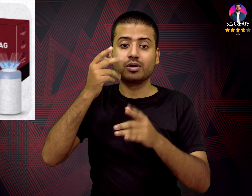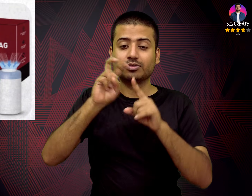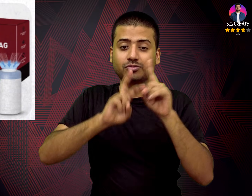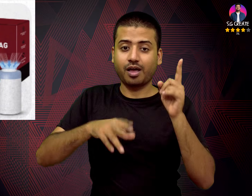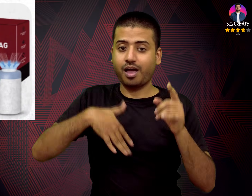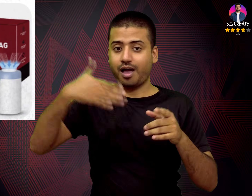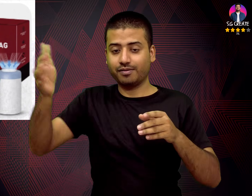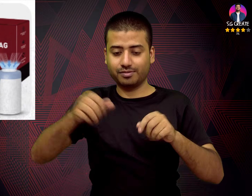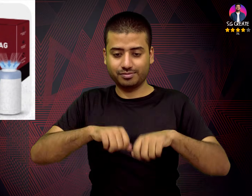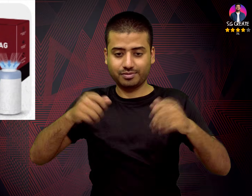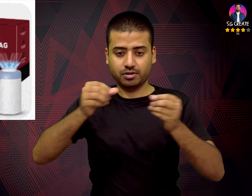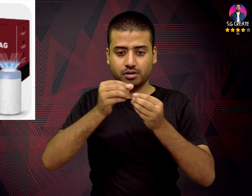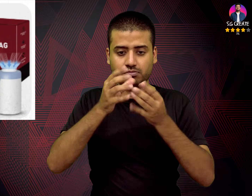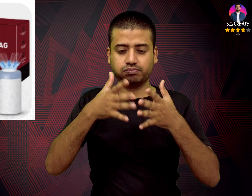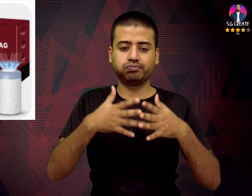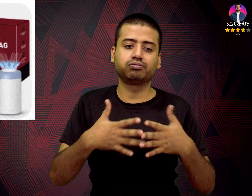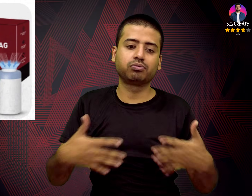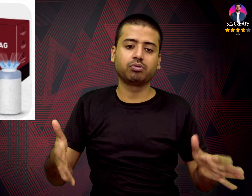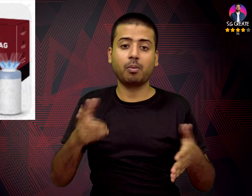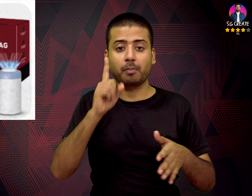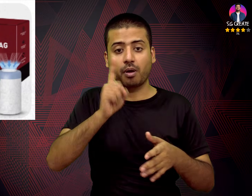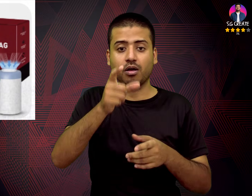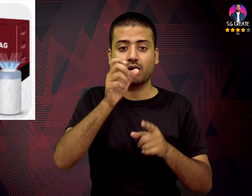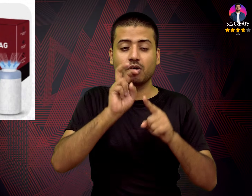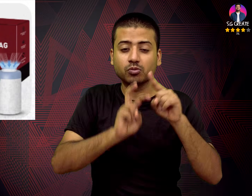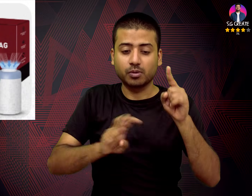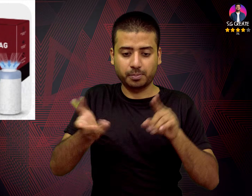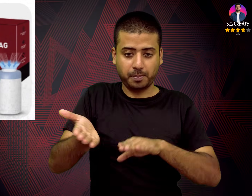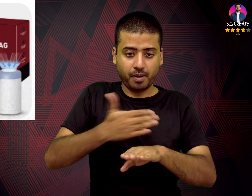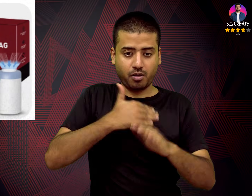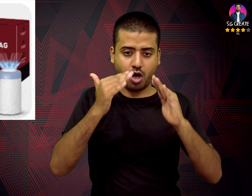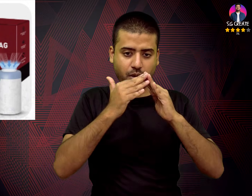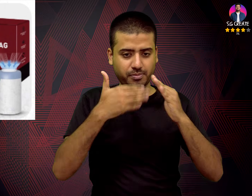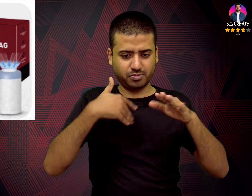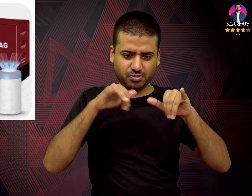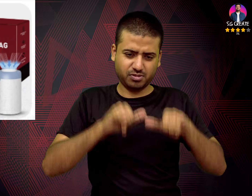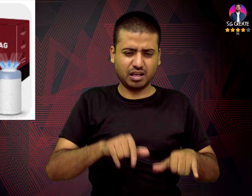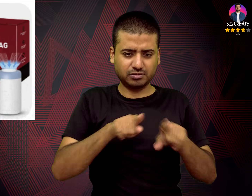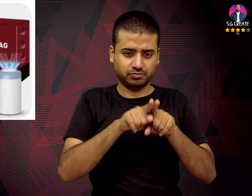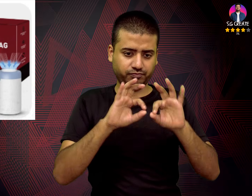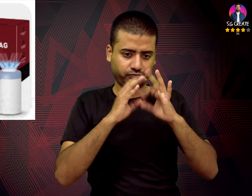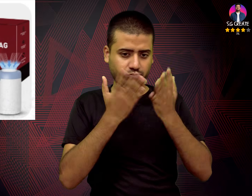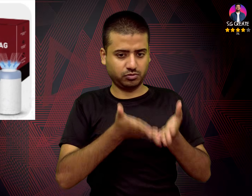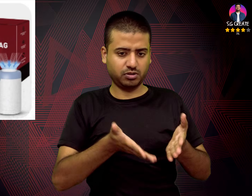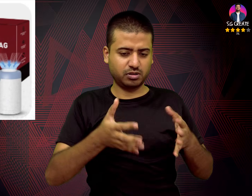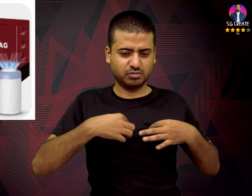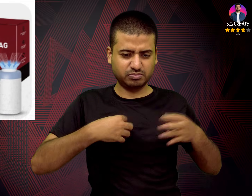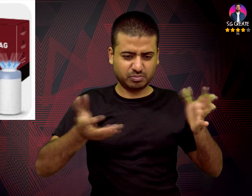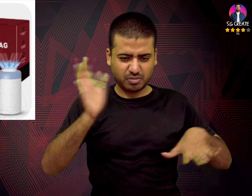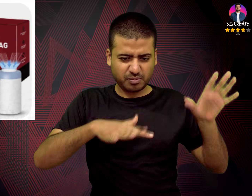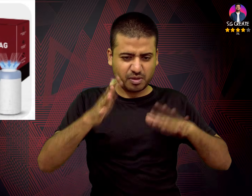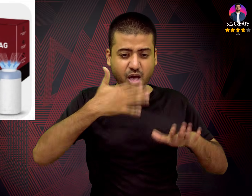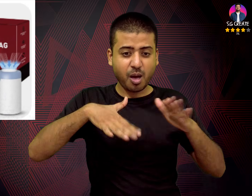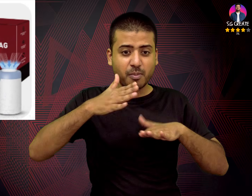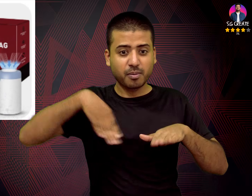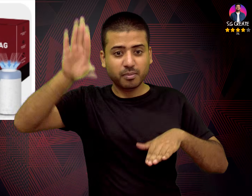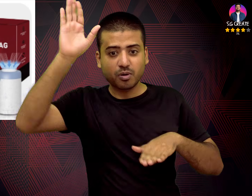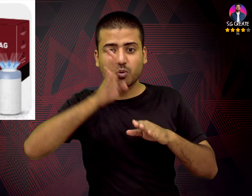the logistics of our journeys will always remain essential. By mastering the vacuum pump, you are not just packing a bag, you